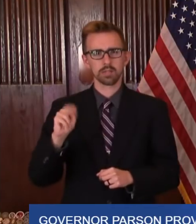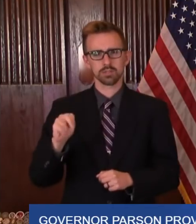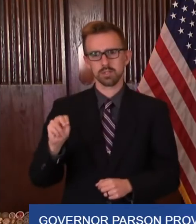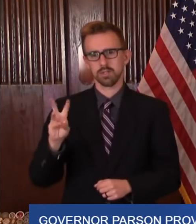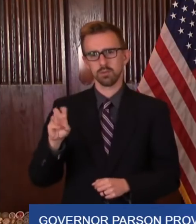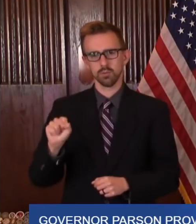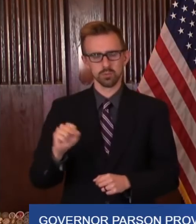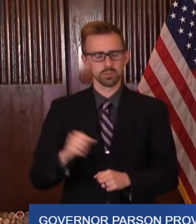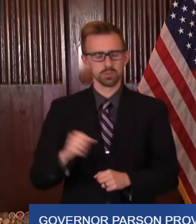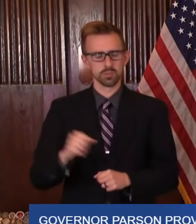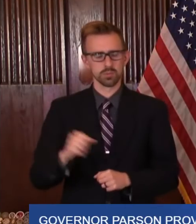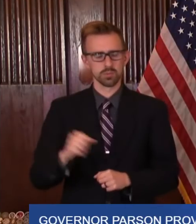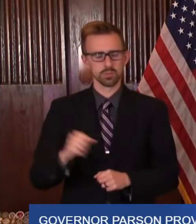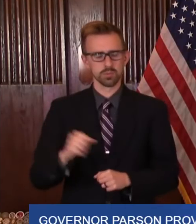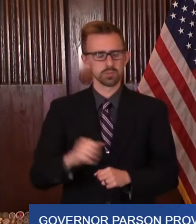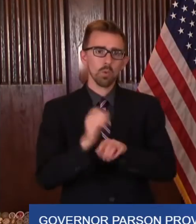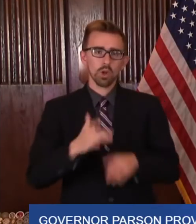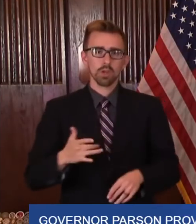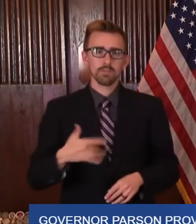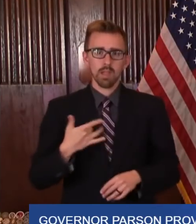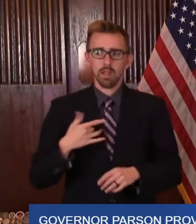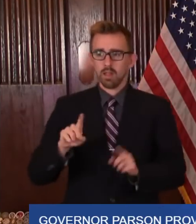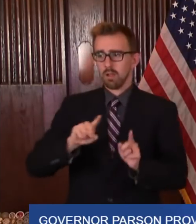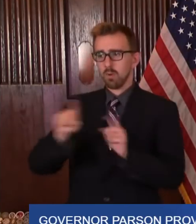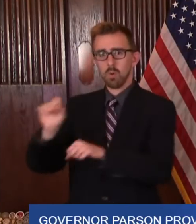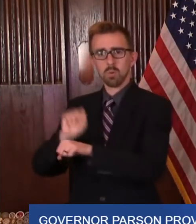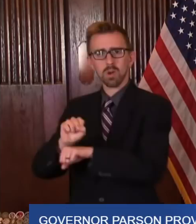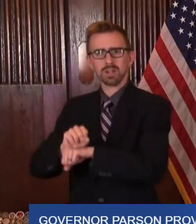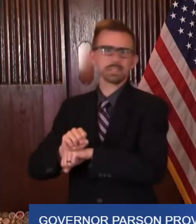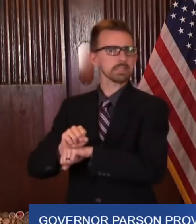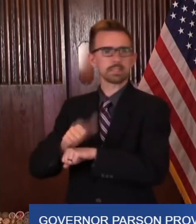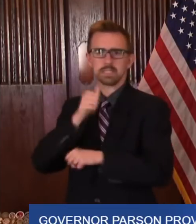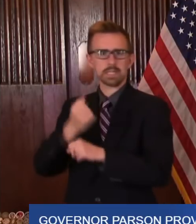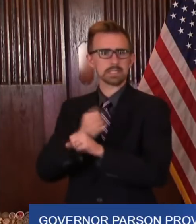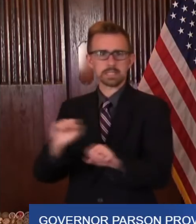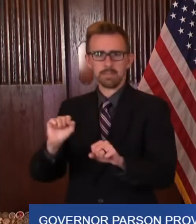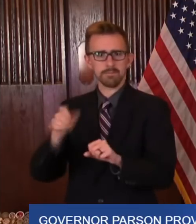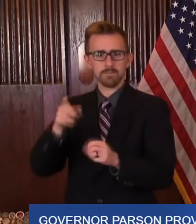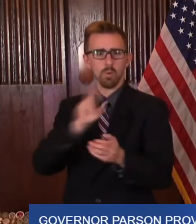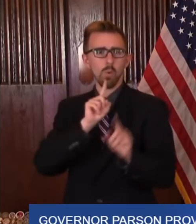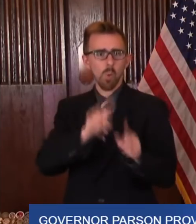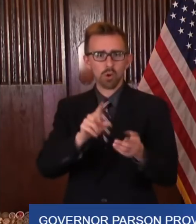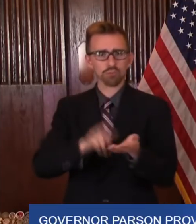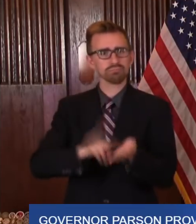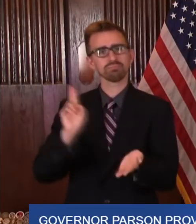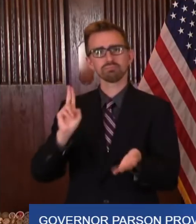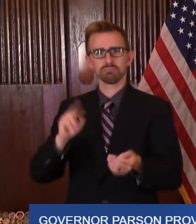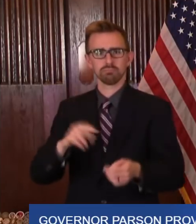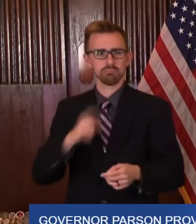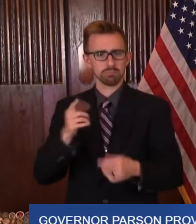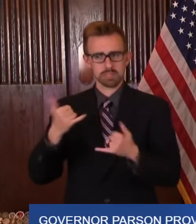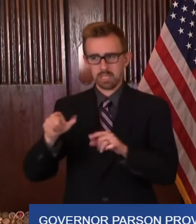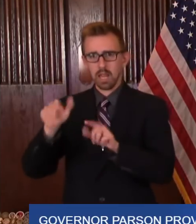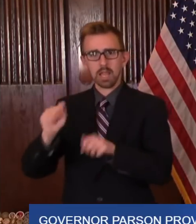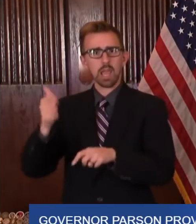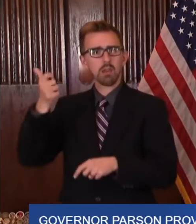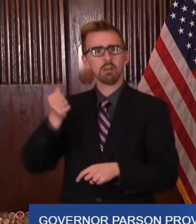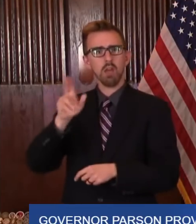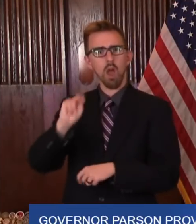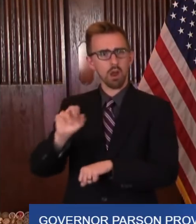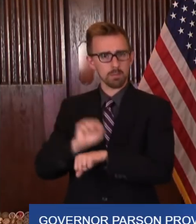employee feels unsafe returning to work once the stay-at-home orders have been lifted, are they still eligible to receive